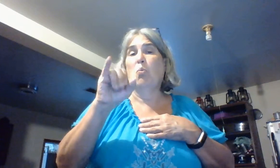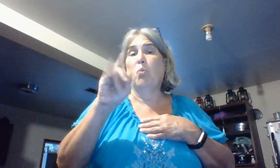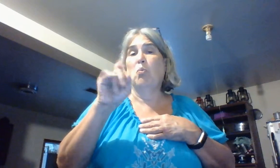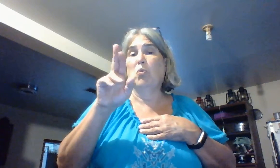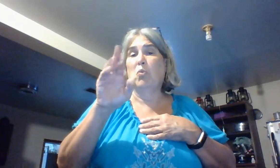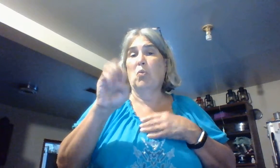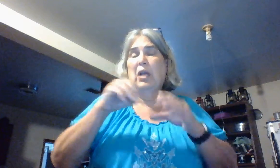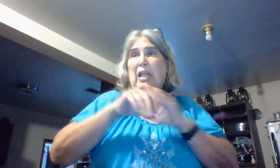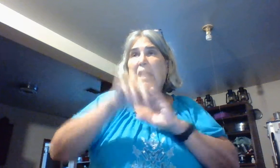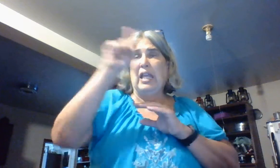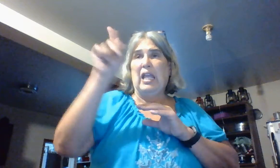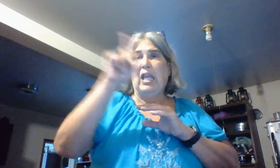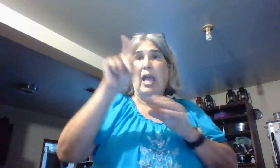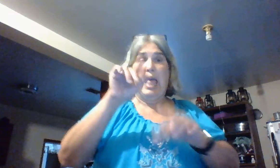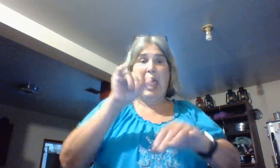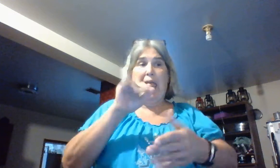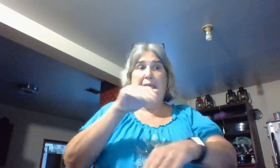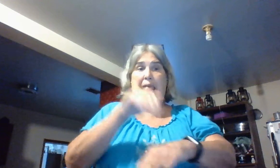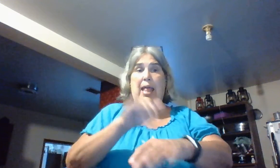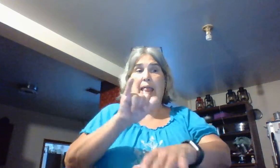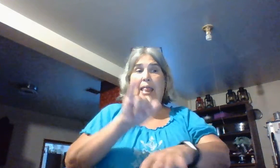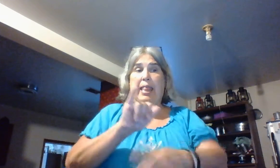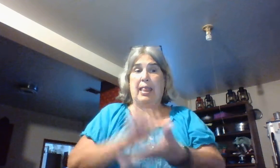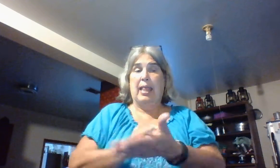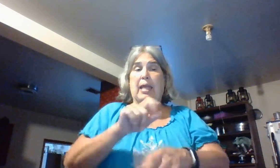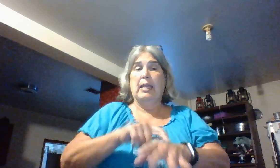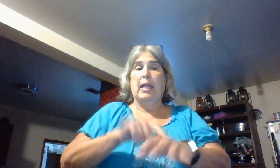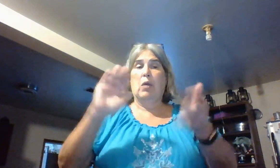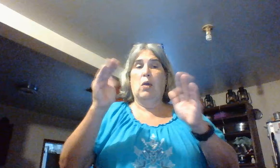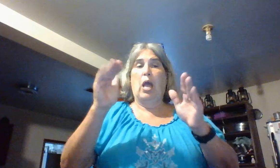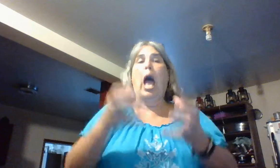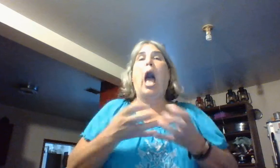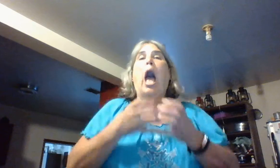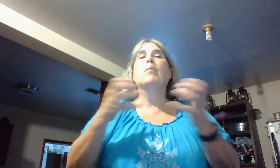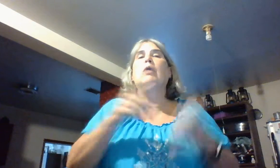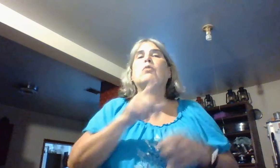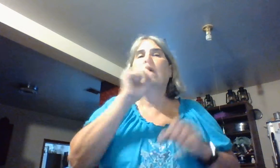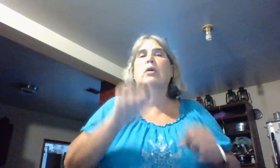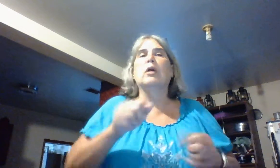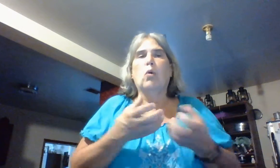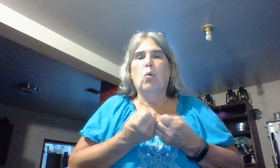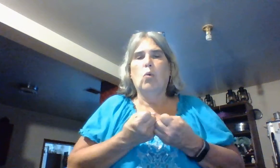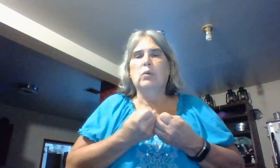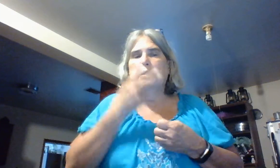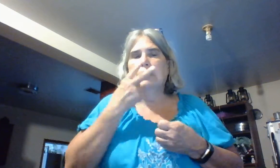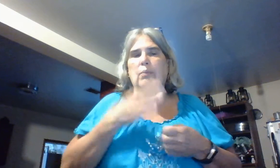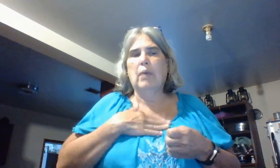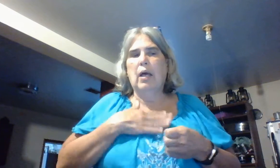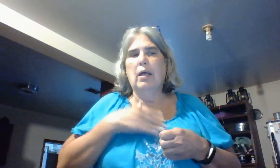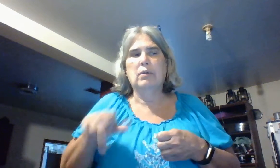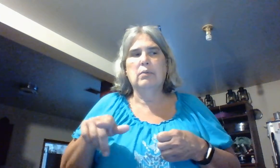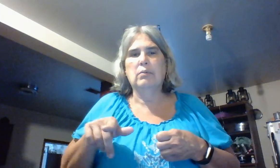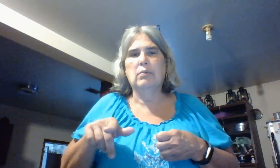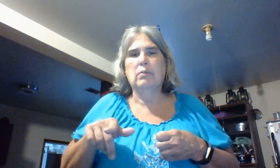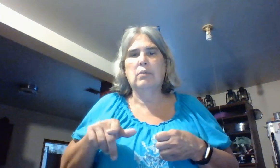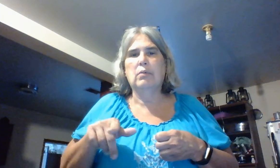much that air could really hold. For example, if I have this is my box of air. Okay? This box of air